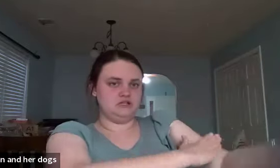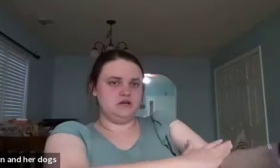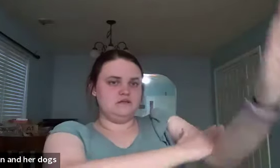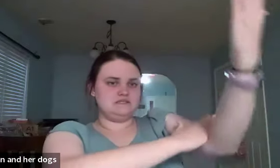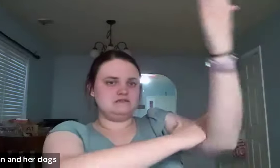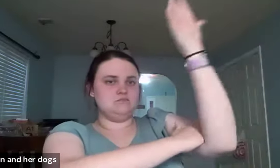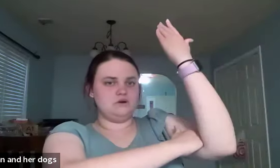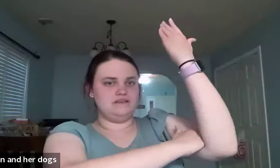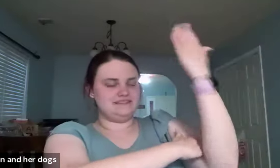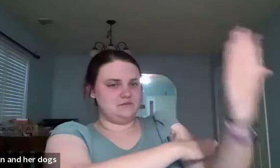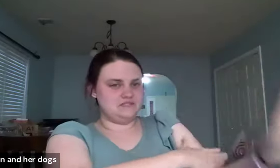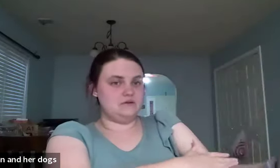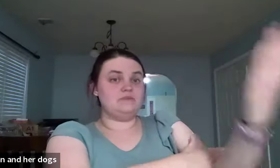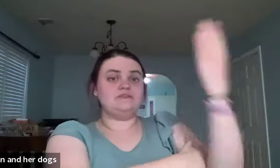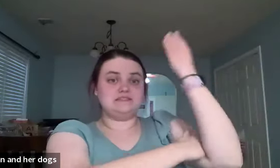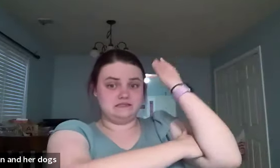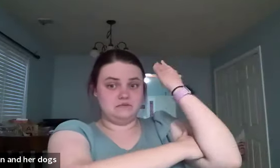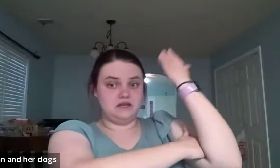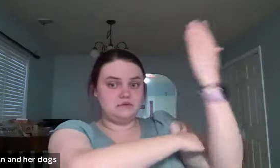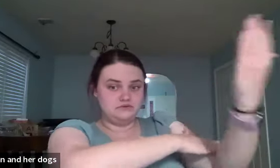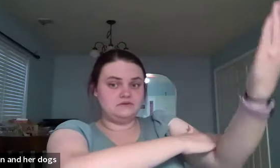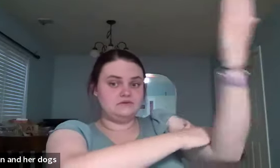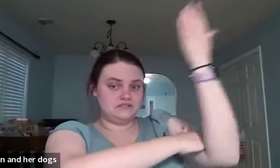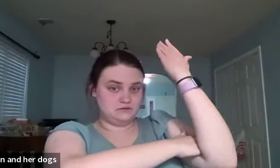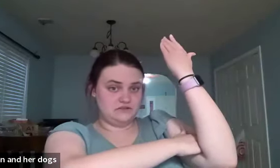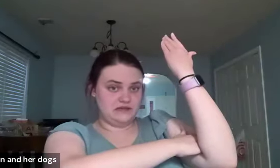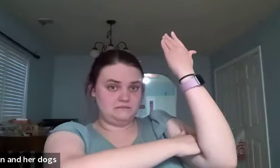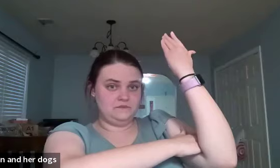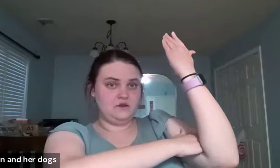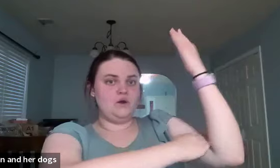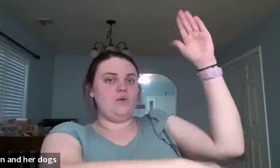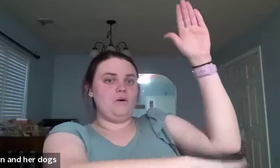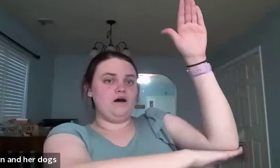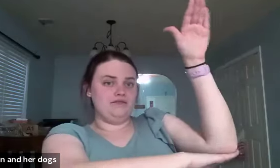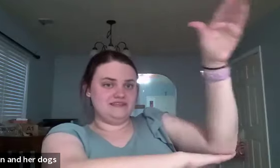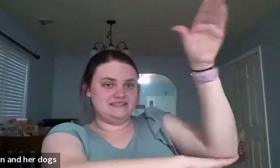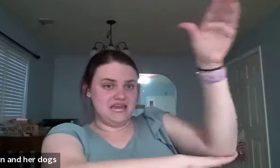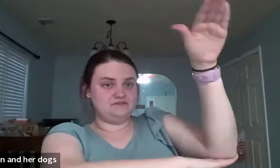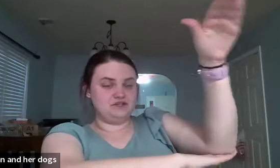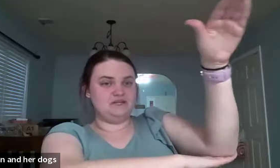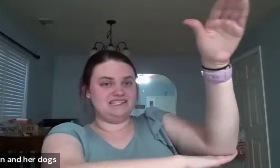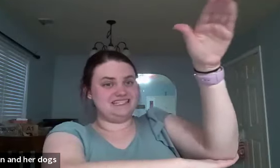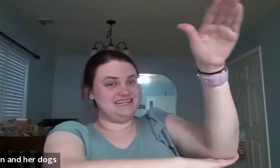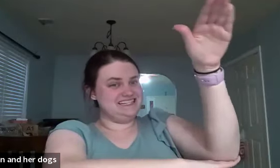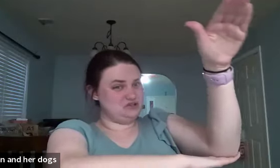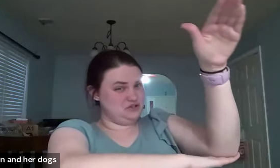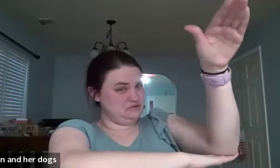motion, this is morning, like the time is coming up, like the sun's coming up, this sort of thing. Well, this is the afternoon because the sun is starting to go